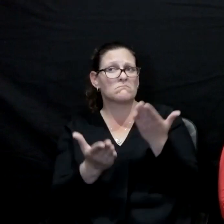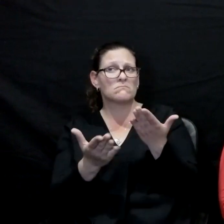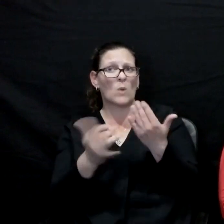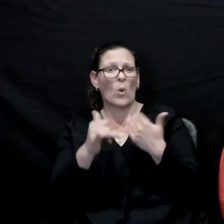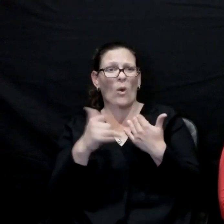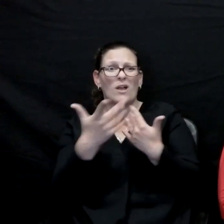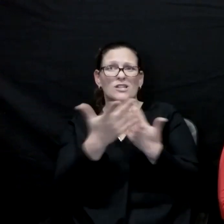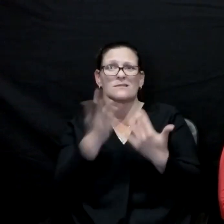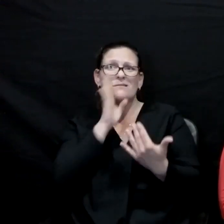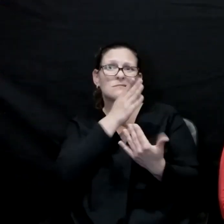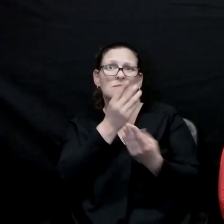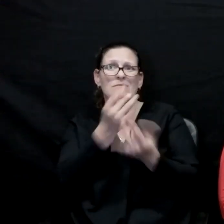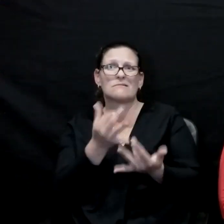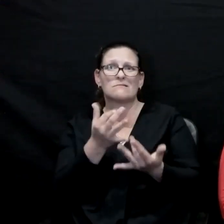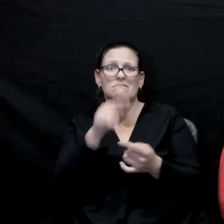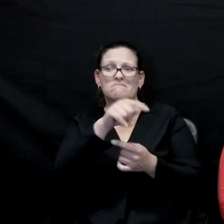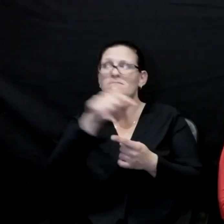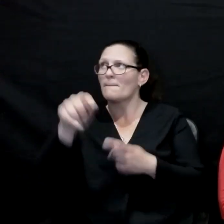at this point? No,